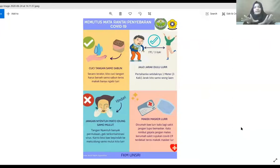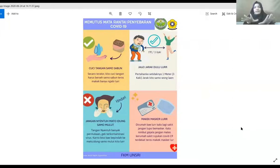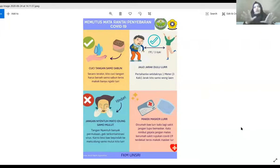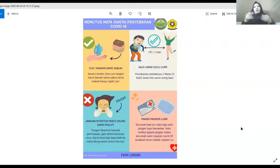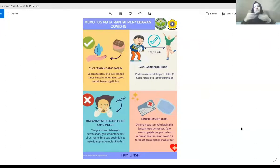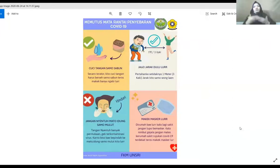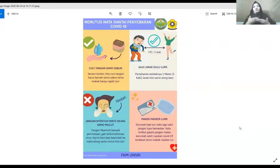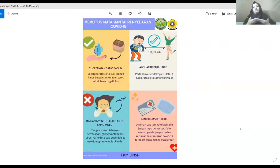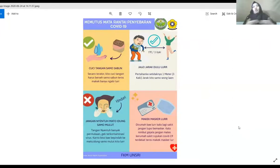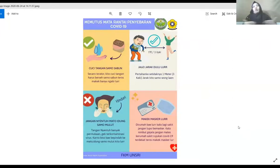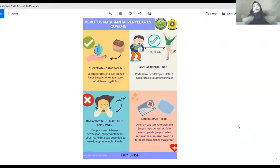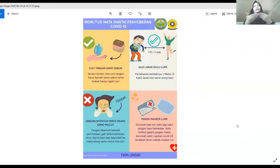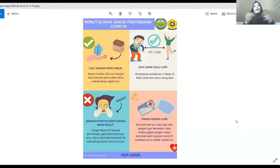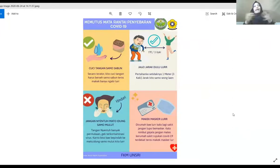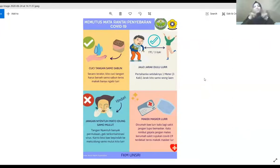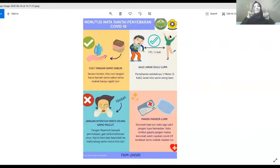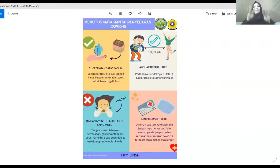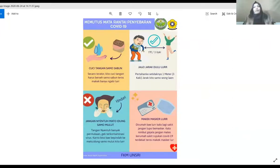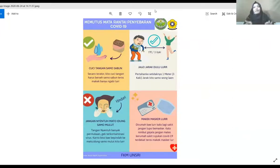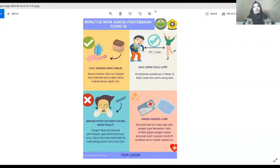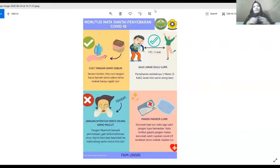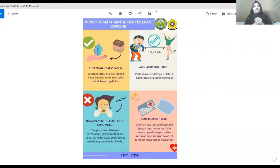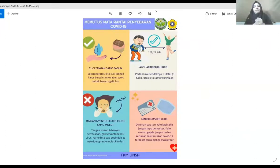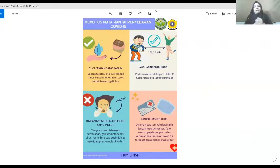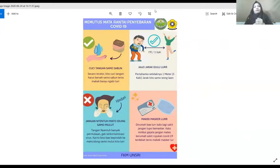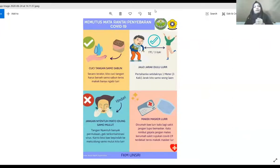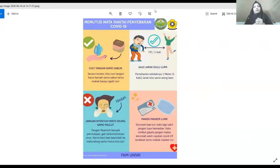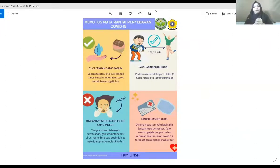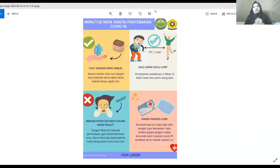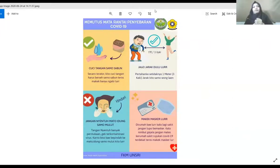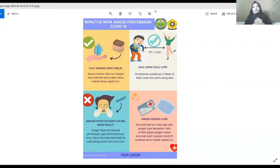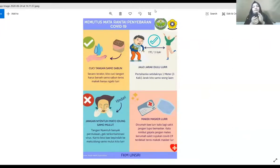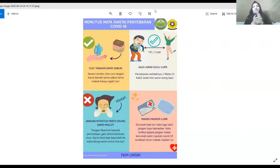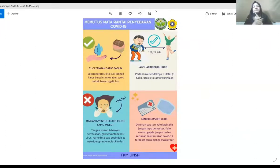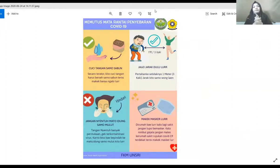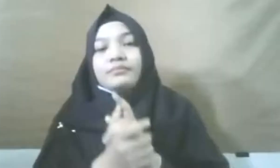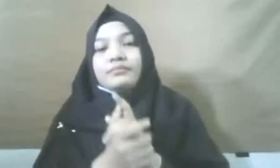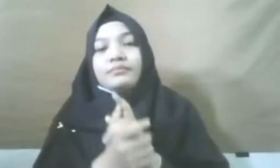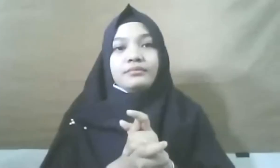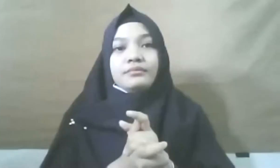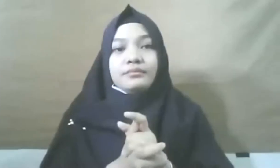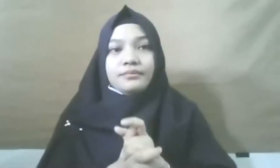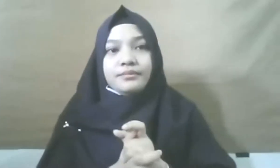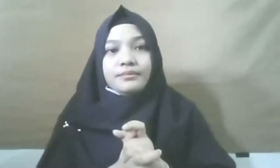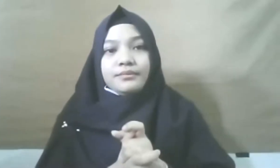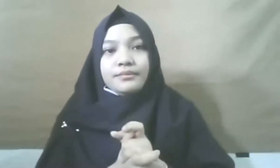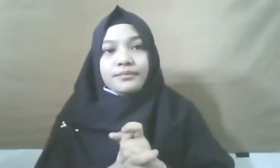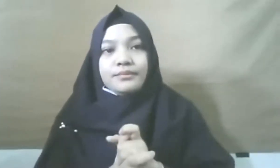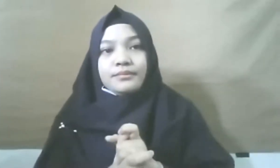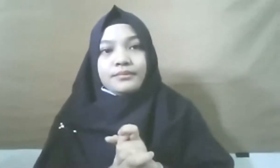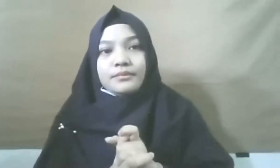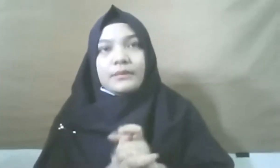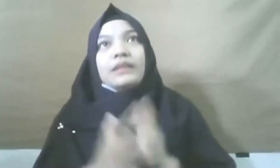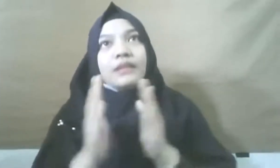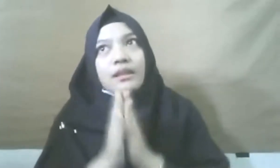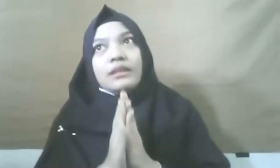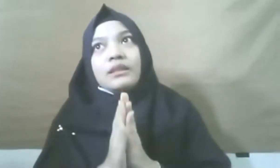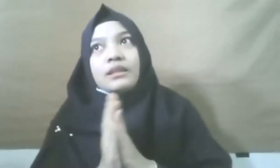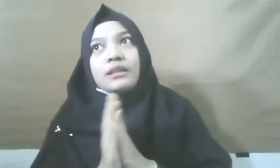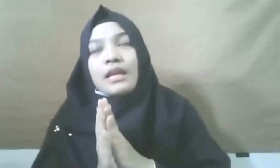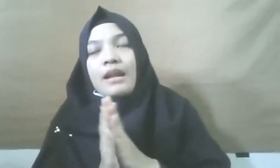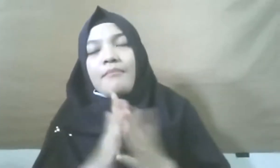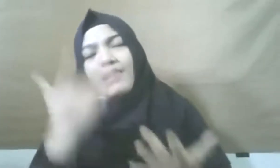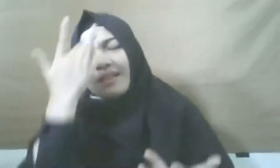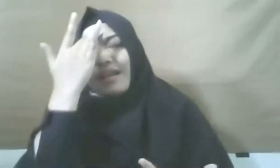Facebook, Instagram. That's the effort that we can do from the public health faculty, Sriwijaya University. And secondly, why